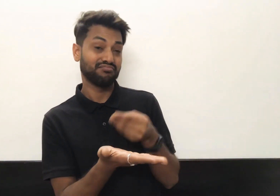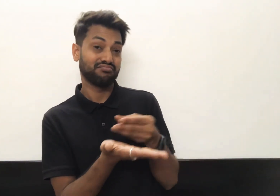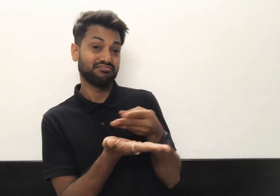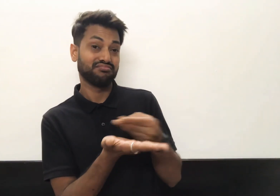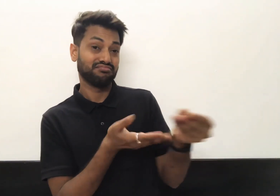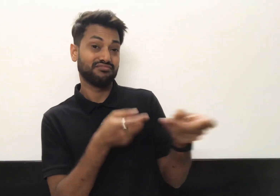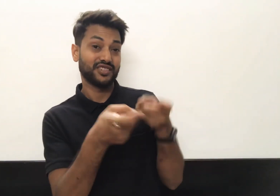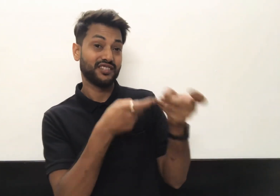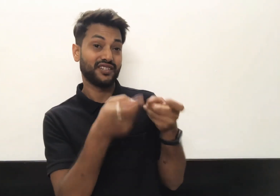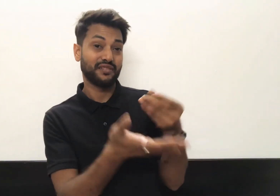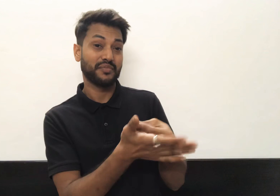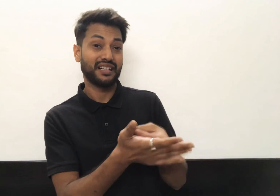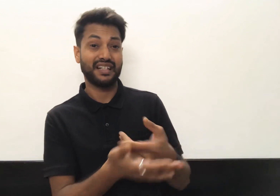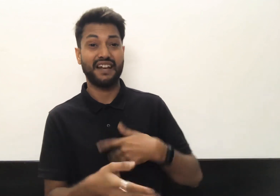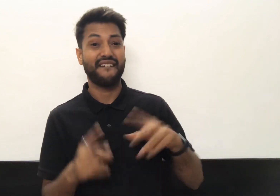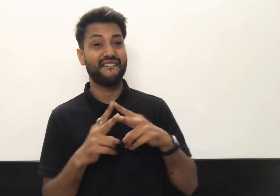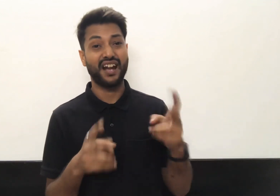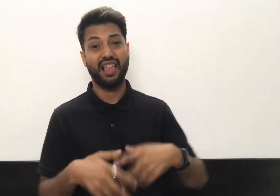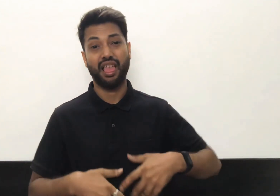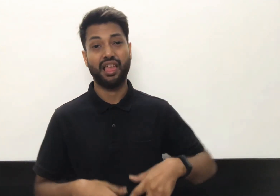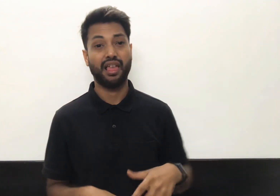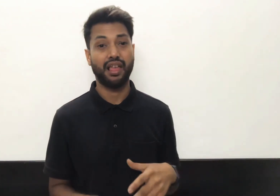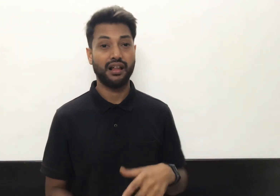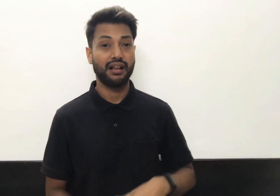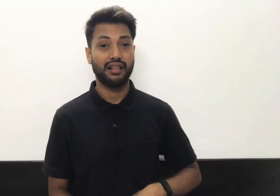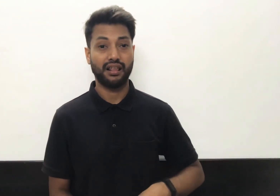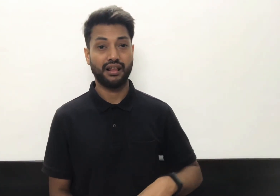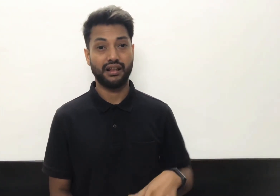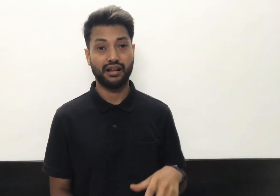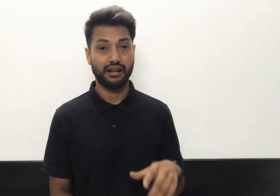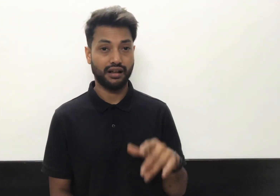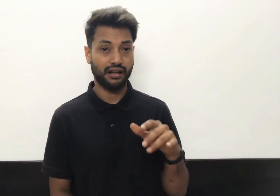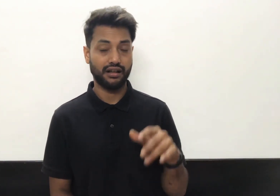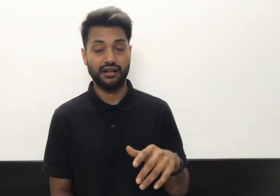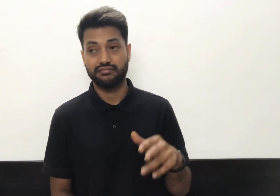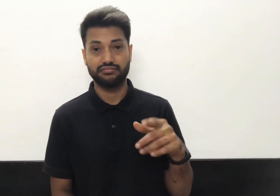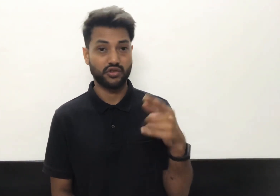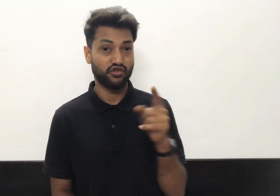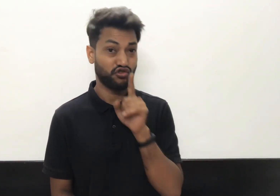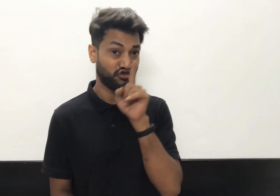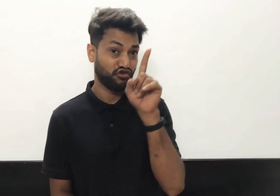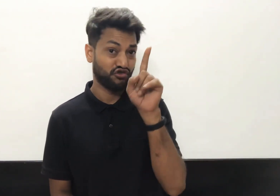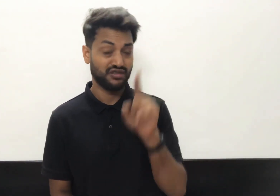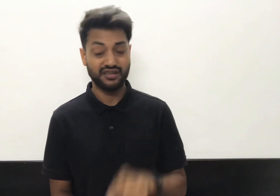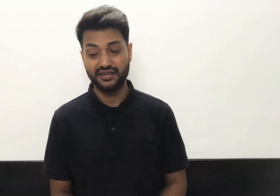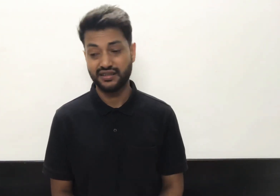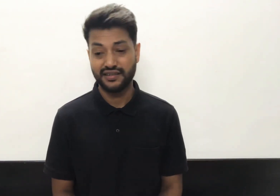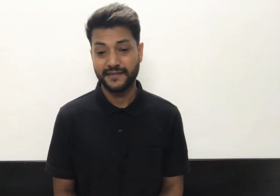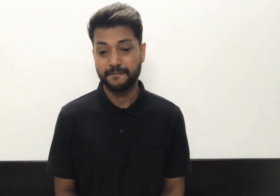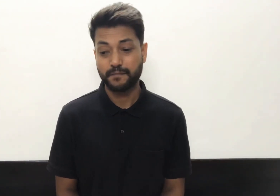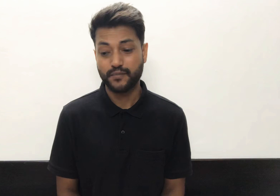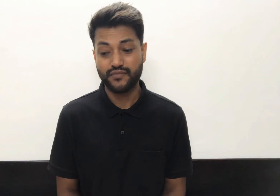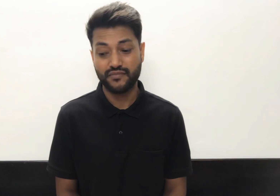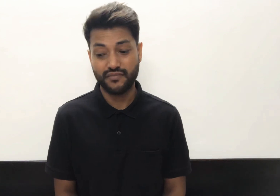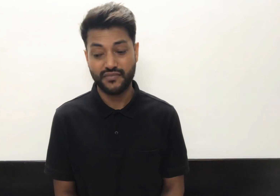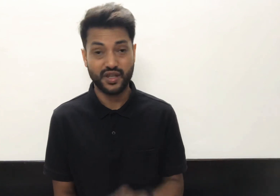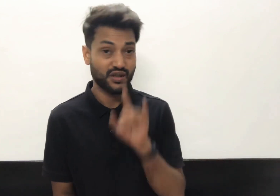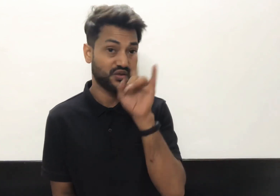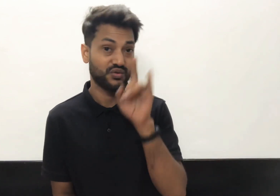so arrogant. So the king asked, have they done anything wrong? They tried to find this and that, they didn't find anything